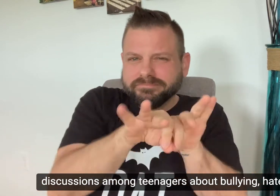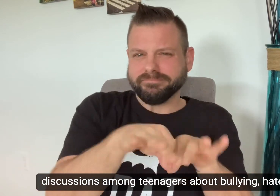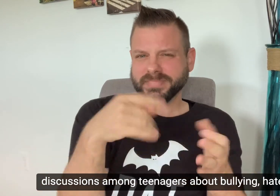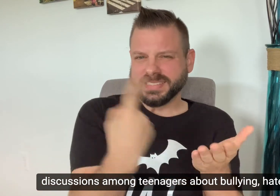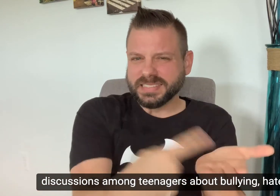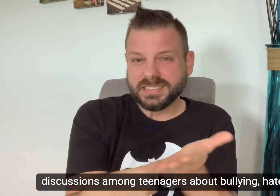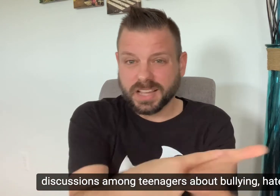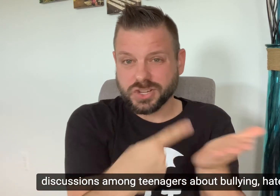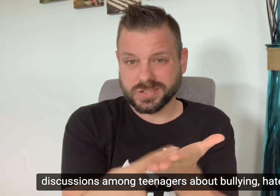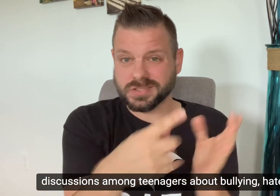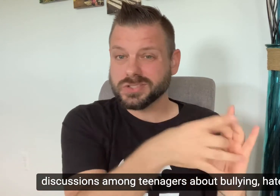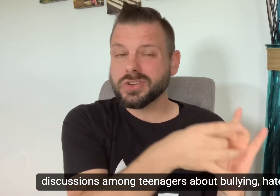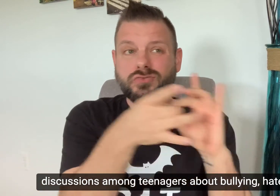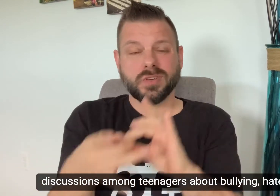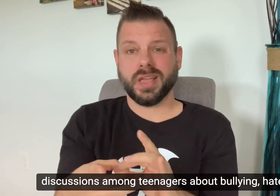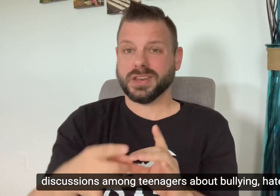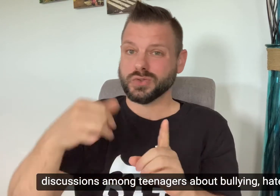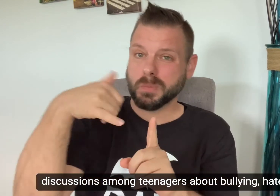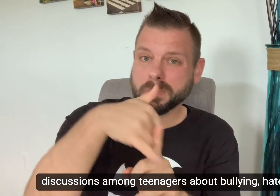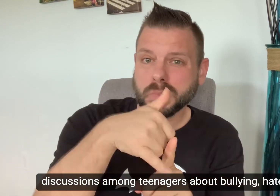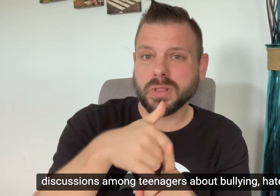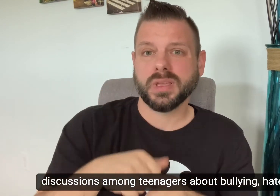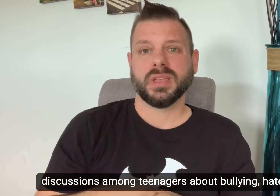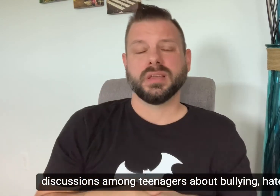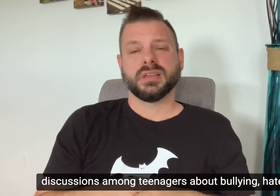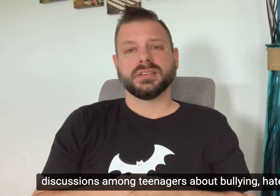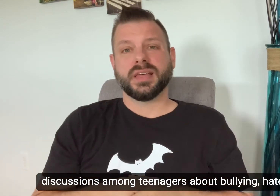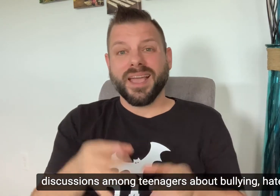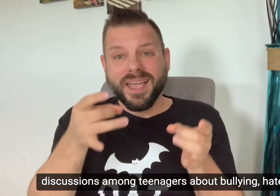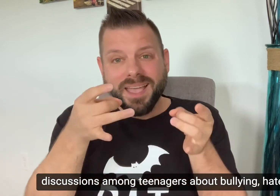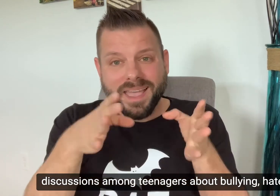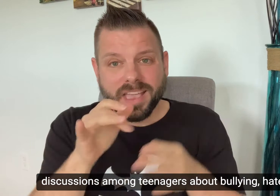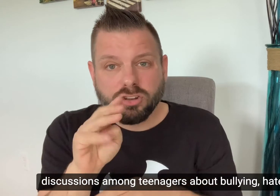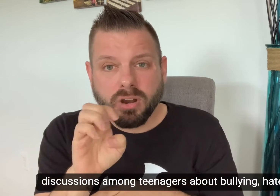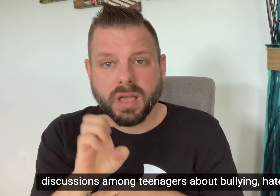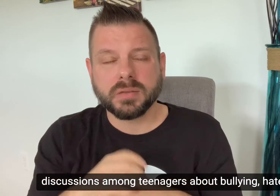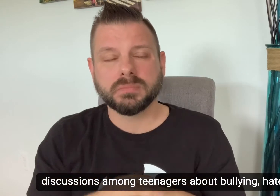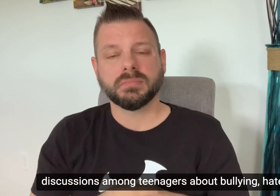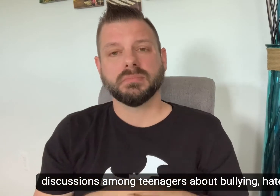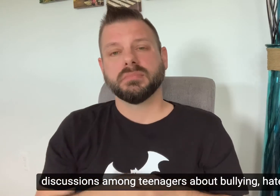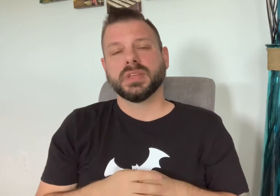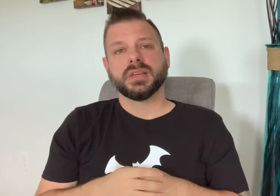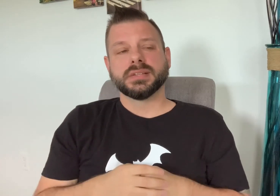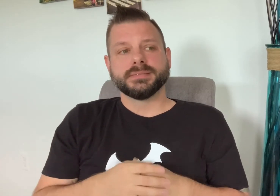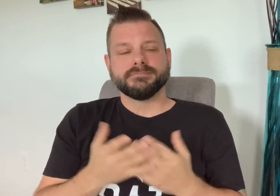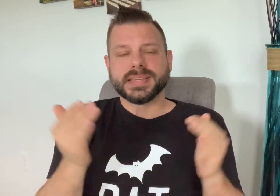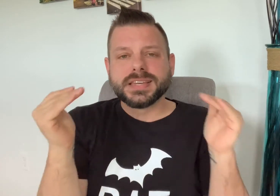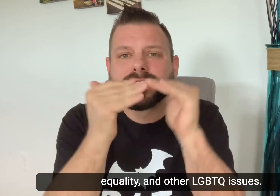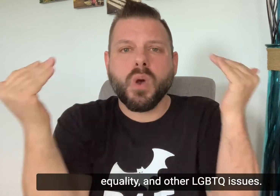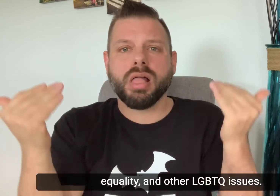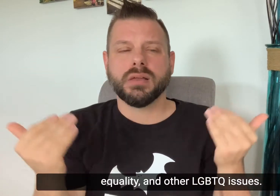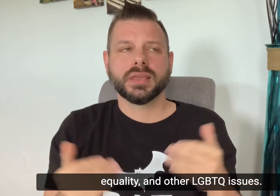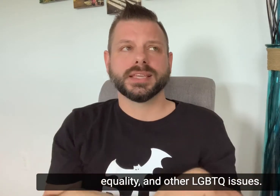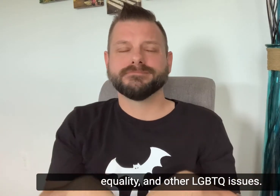among teenagers about bullying, hate crimes,